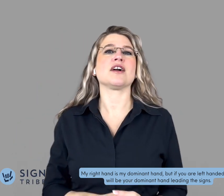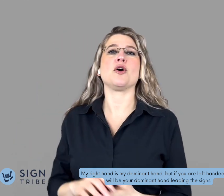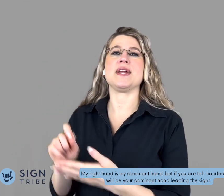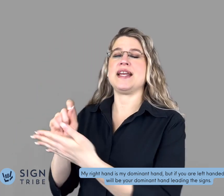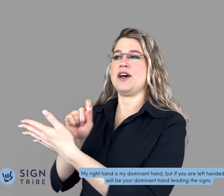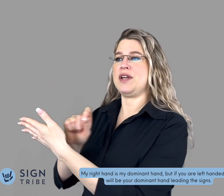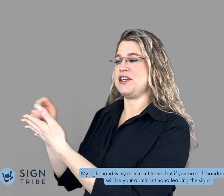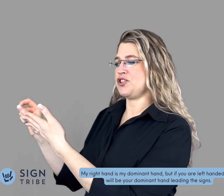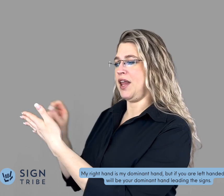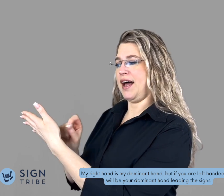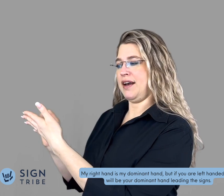Going down each line.